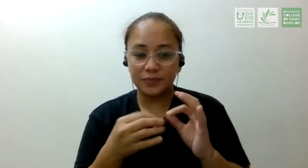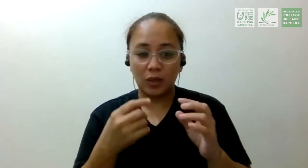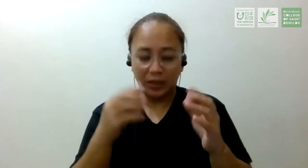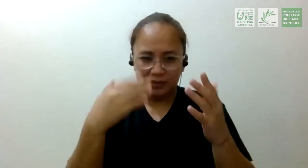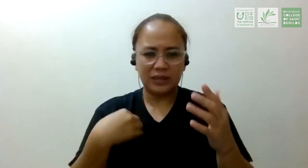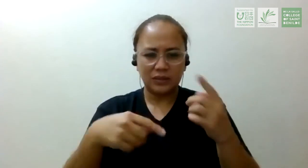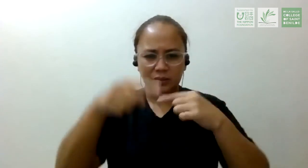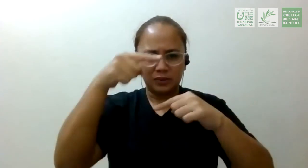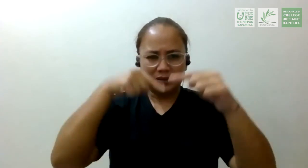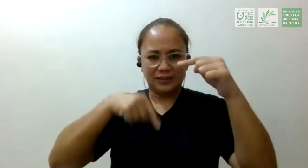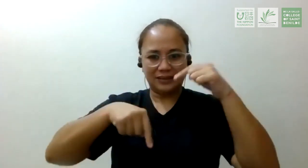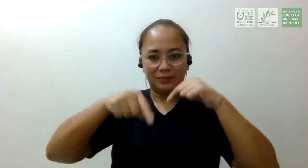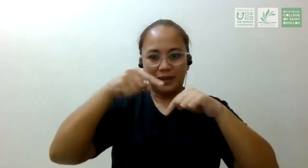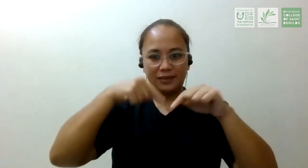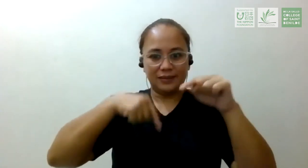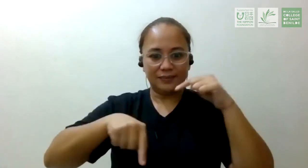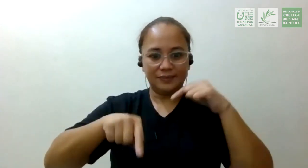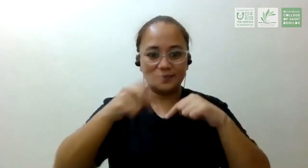to see the slide?